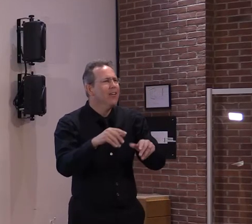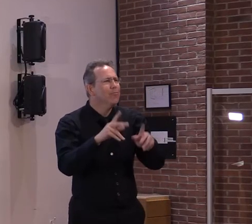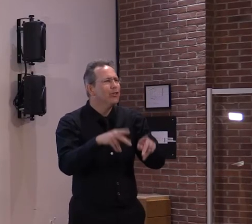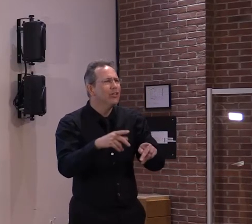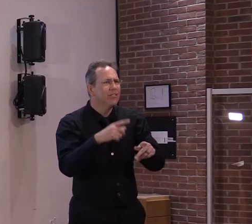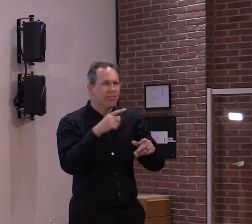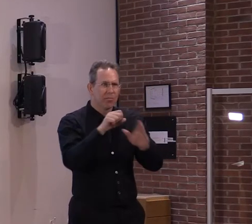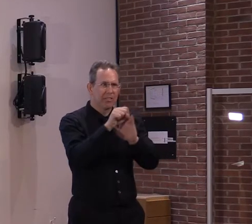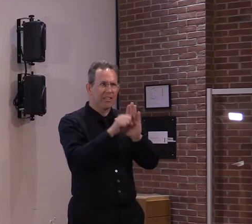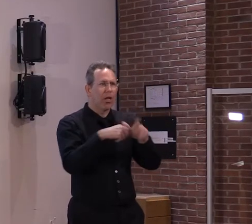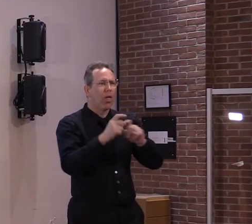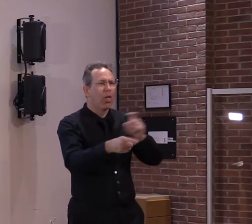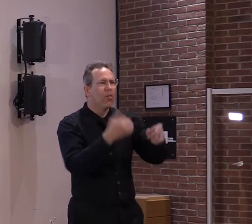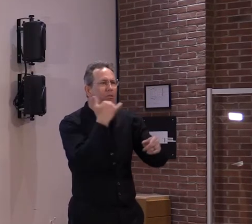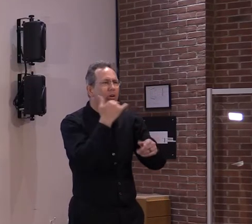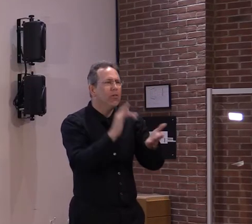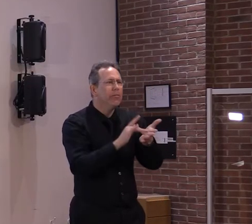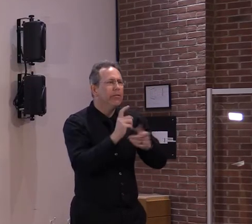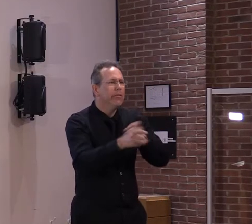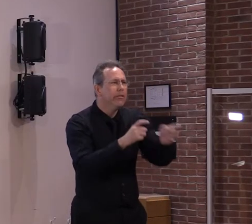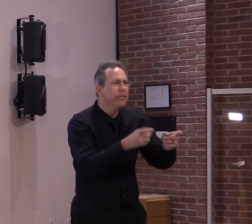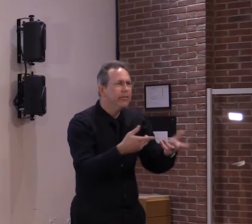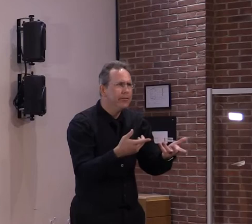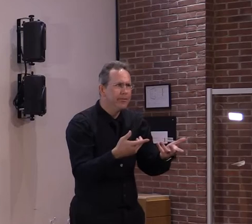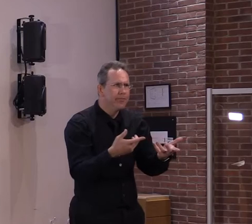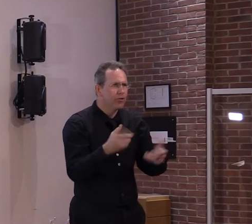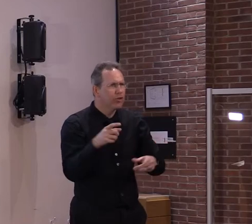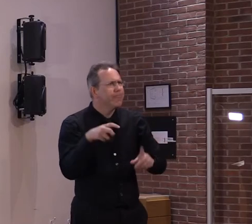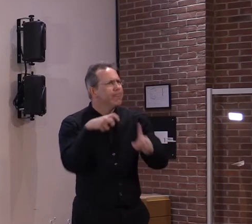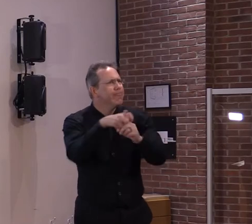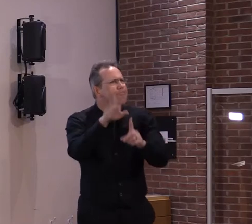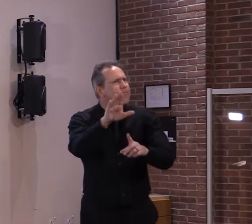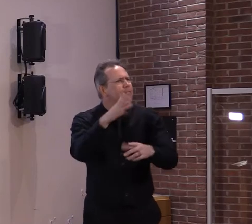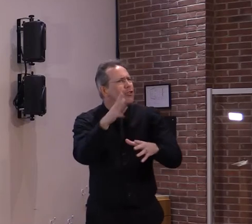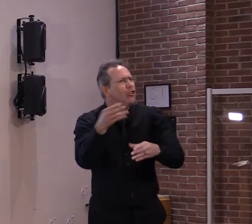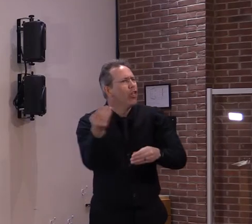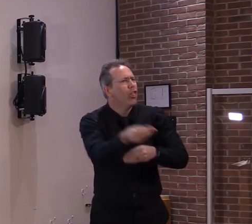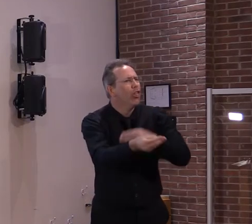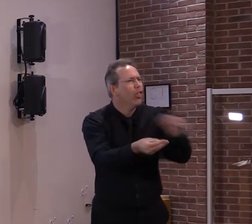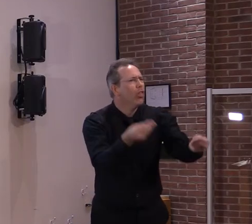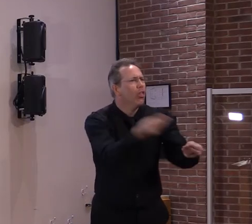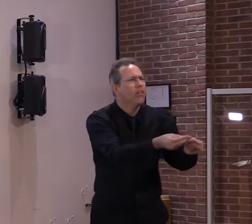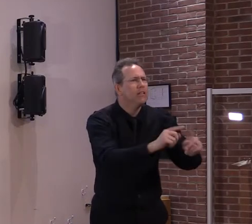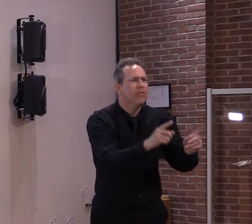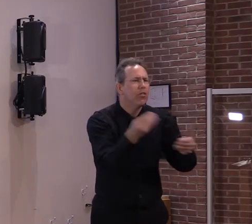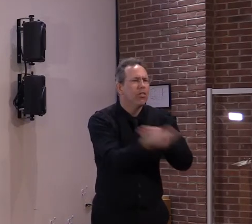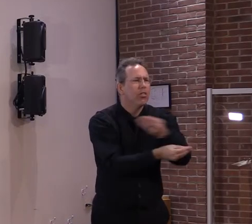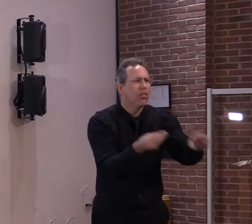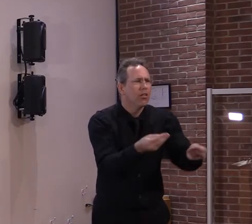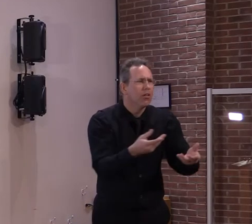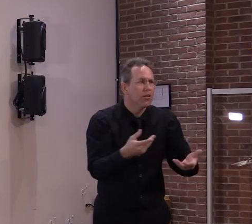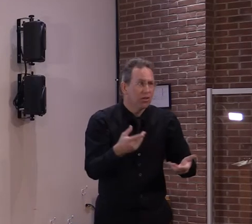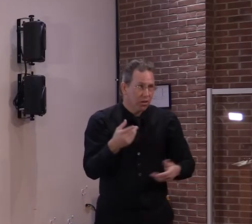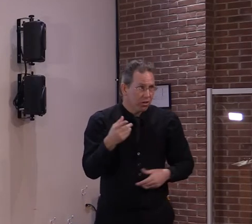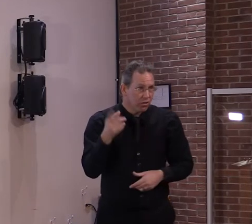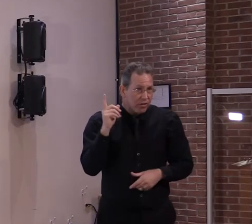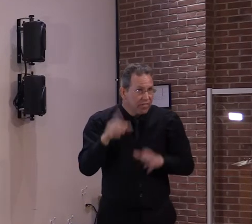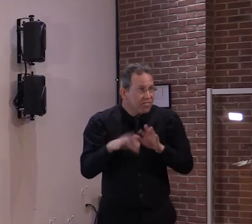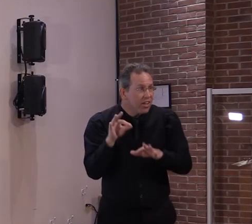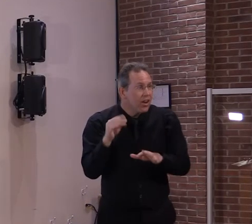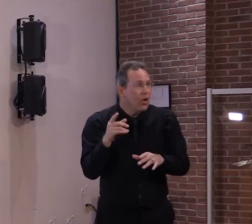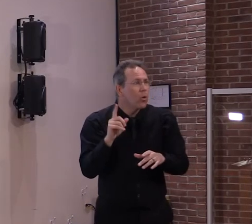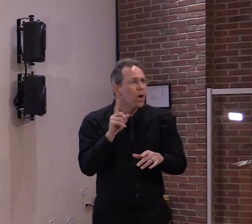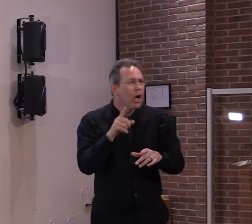not, I guess, signing up for multiple vaccines, doubling up in the hopes to improve their